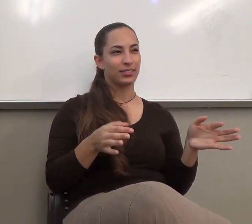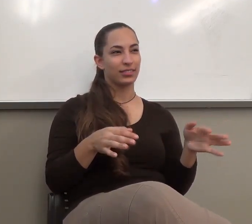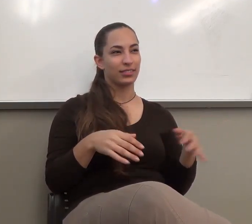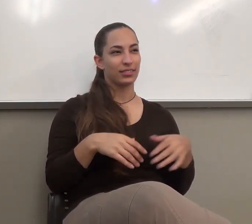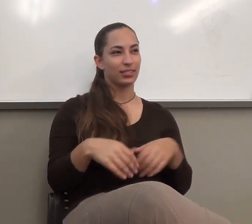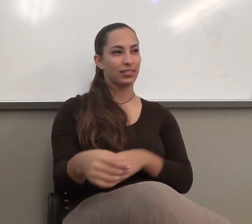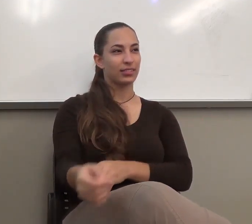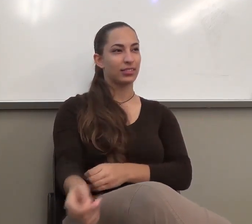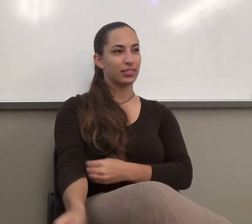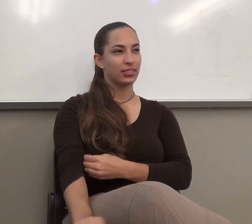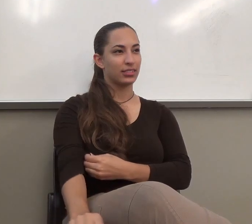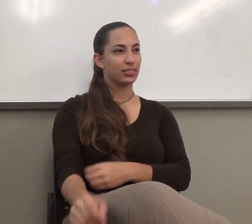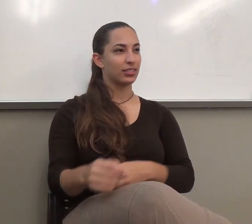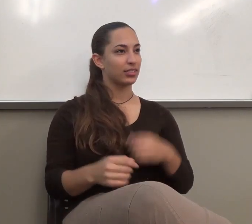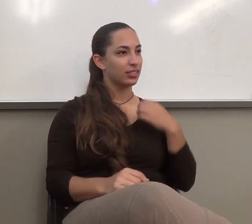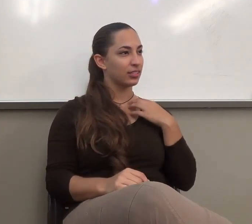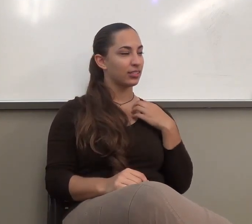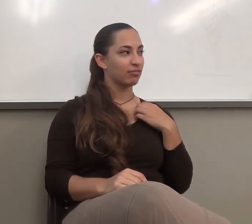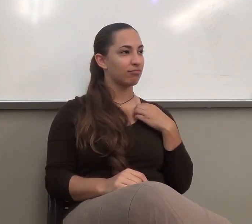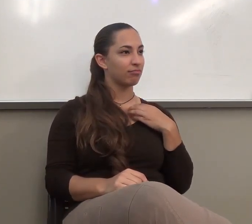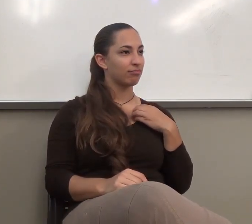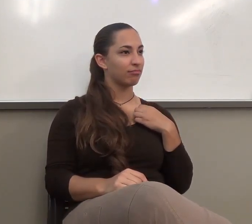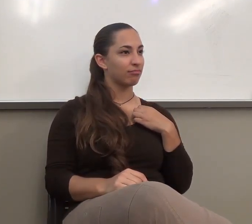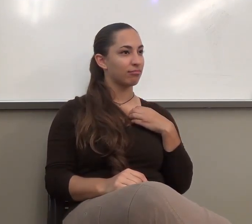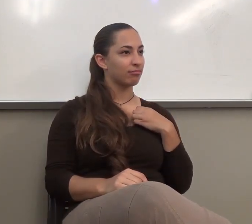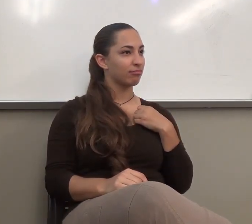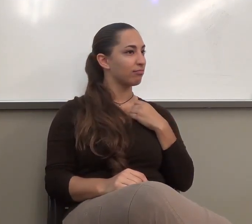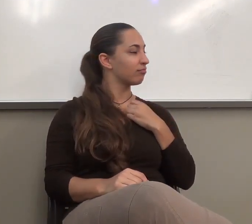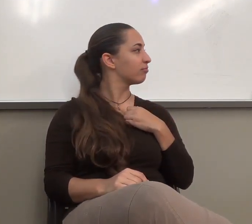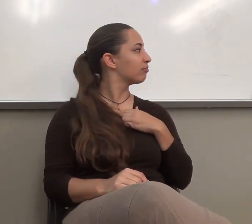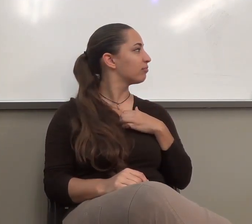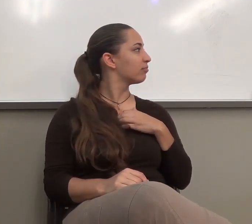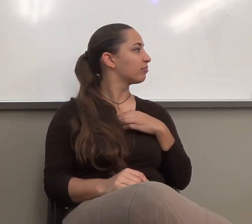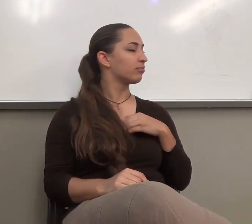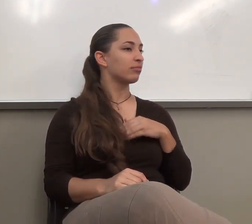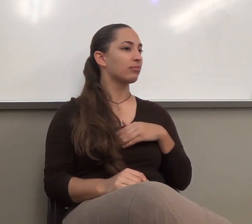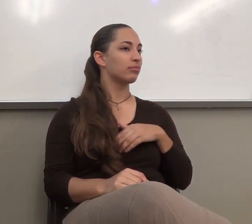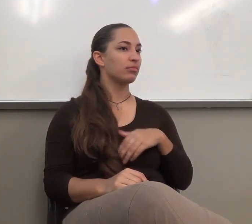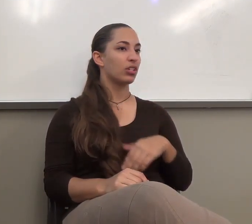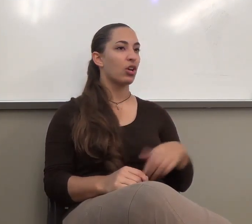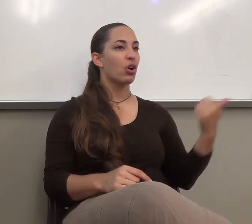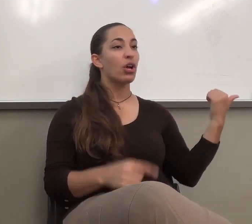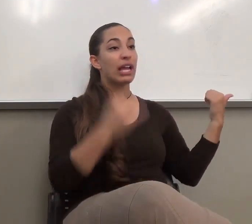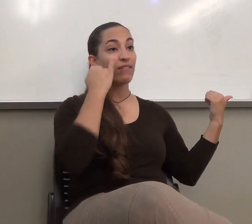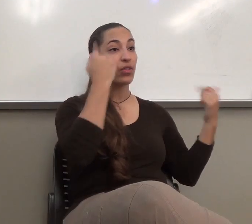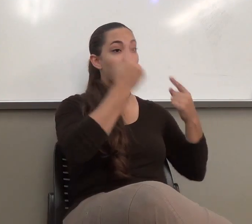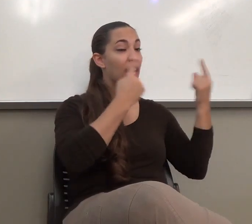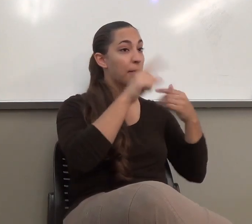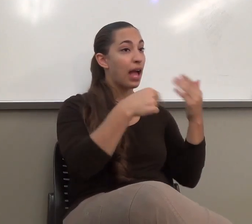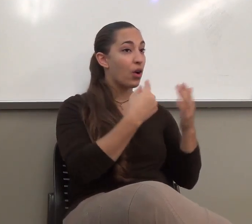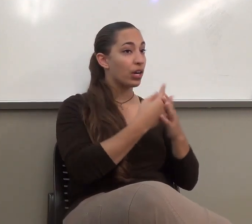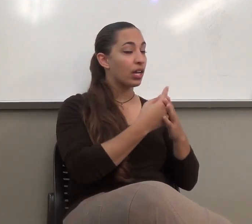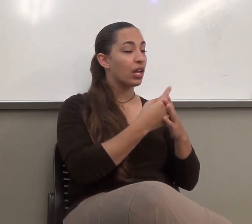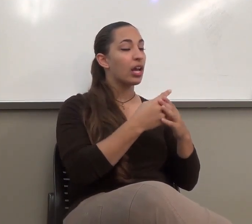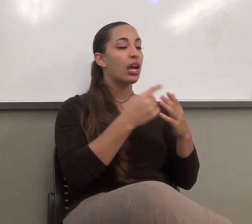If you think about it, what do you say when a paper is written using I? And